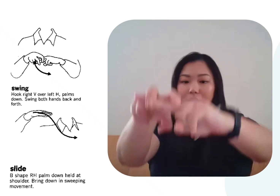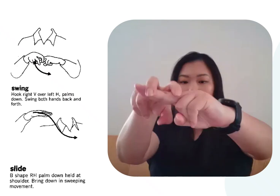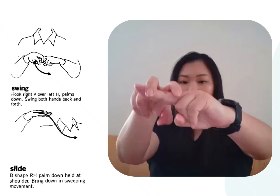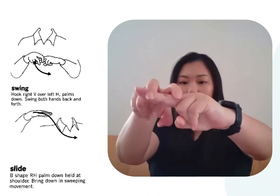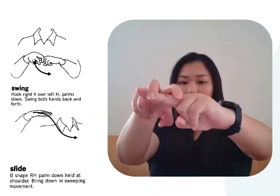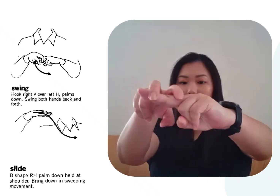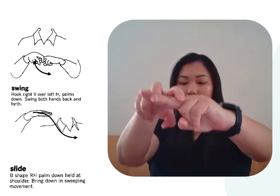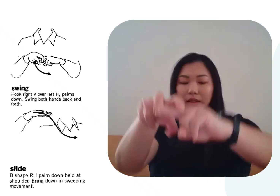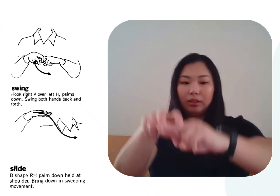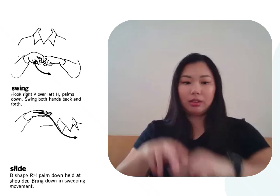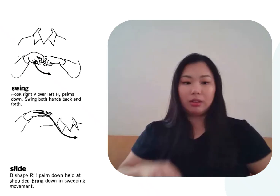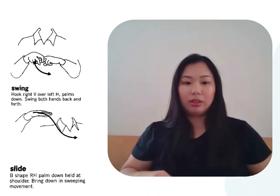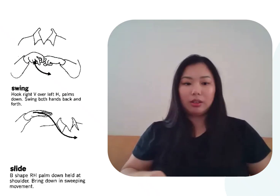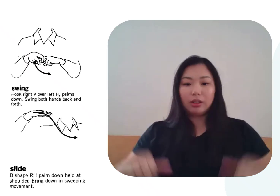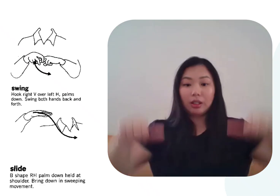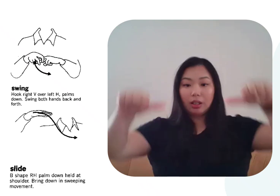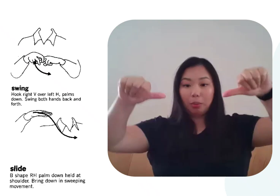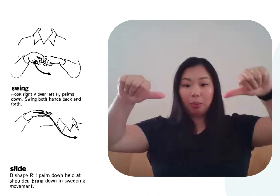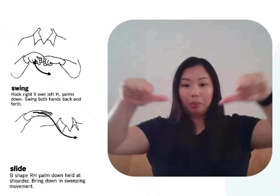swing,